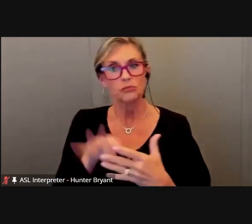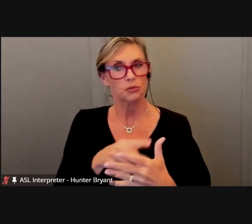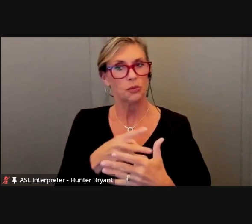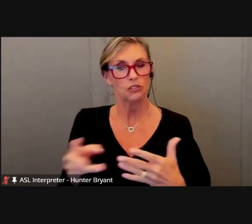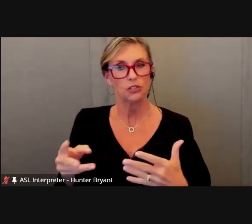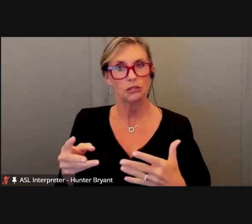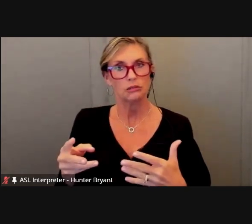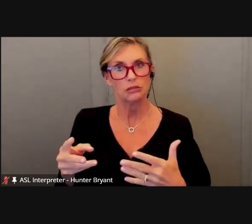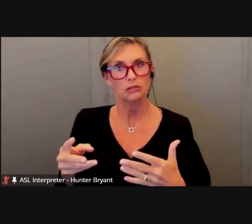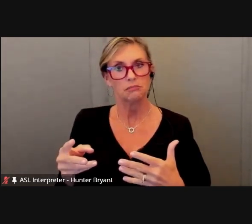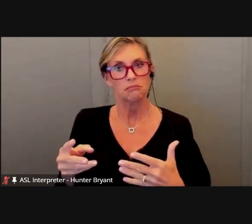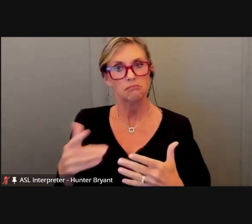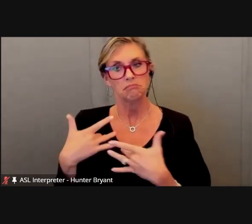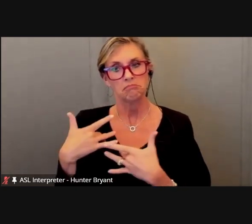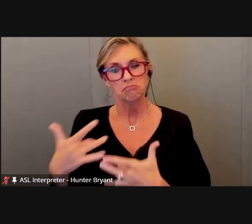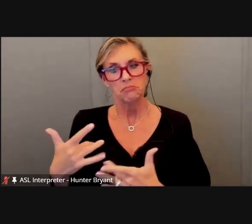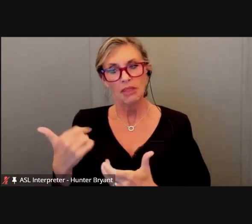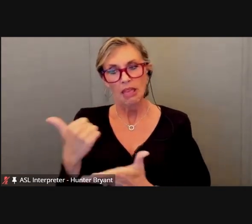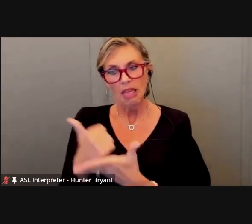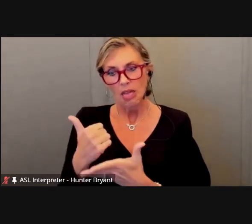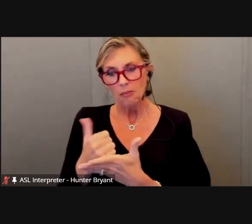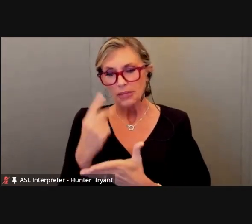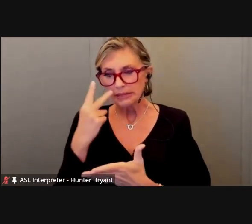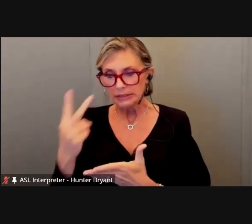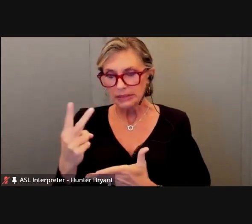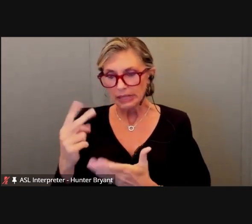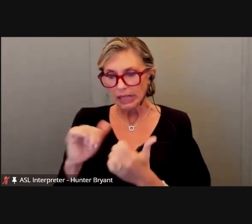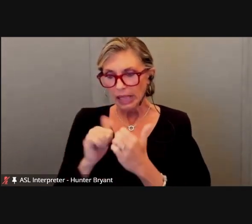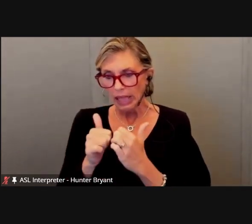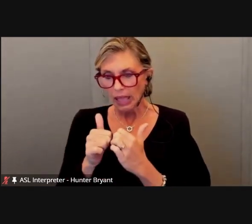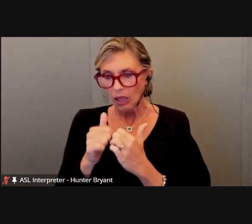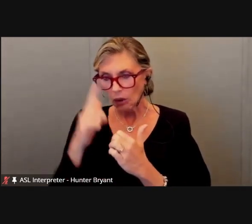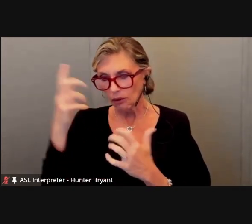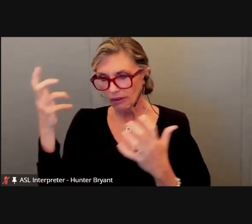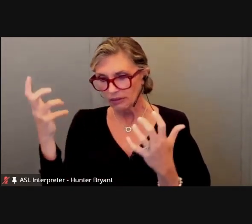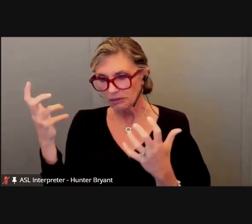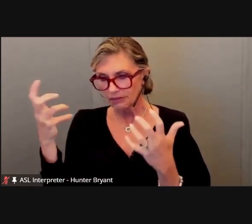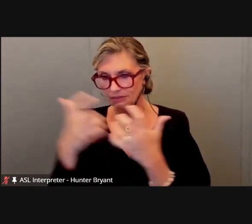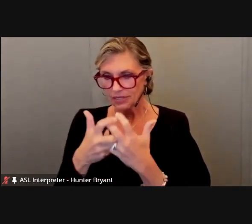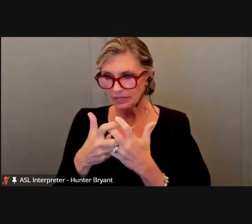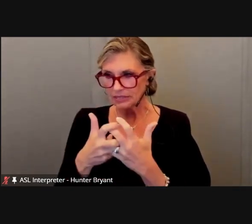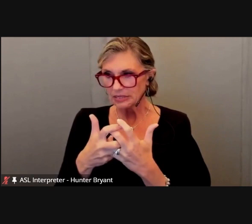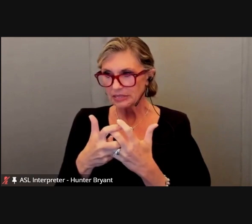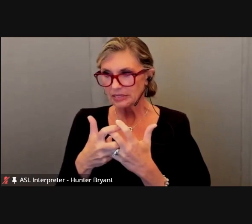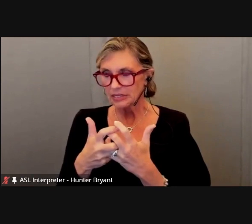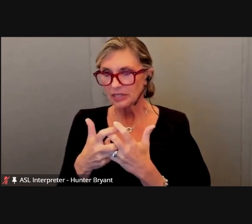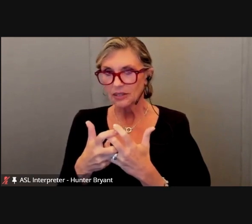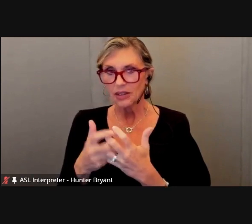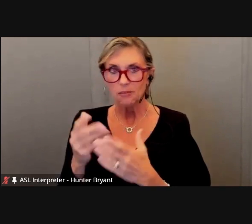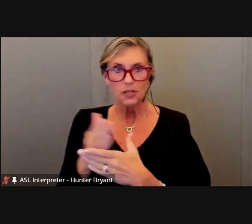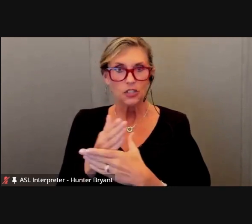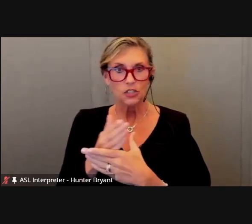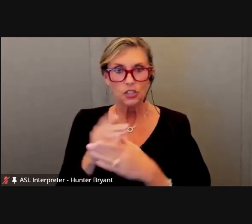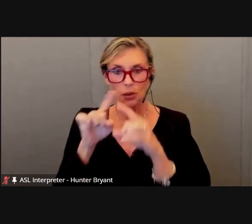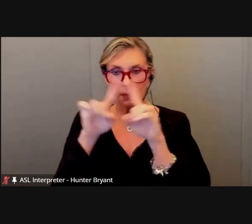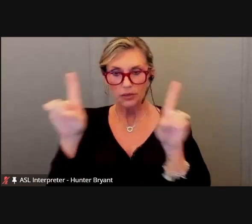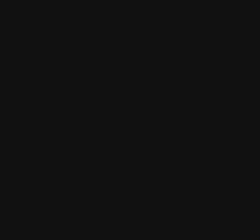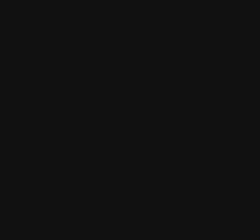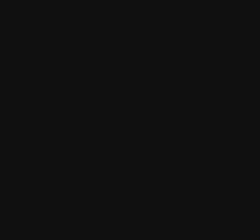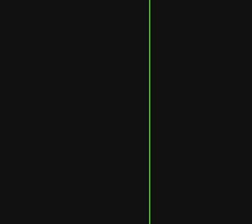how things kind of fit together. So I'm going to share my screen and show you what I have here.